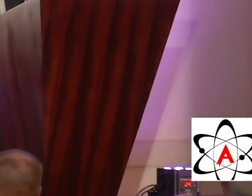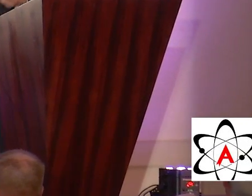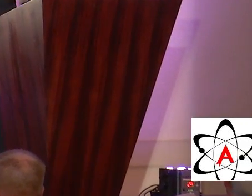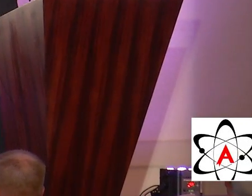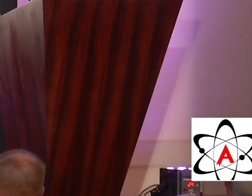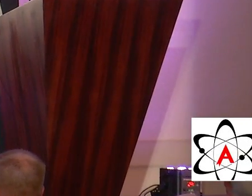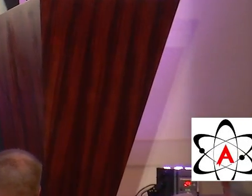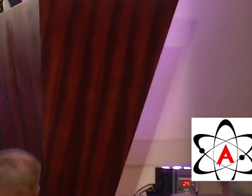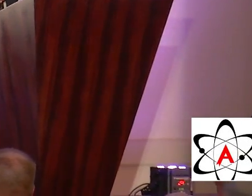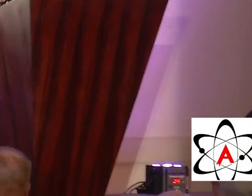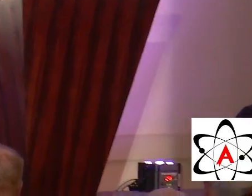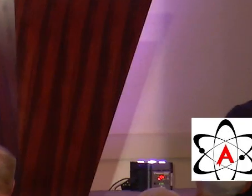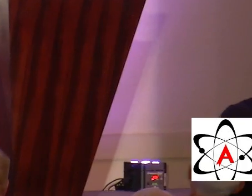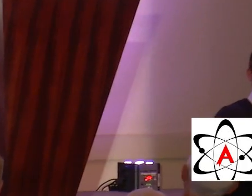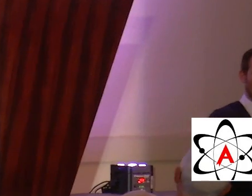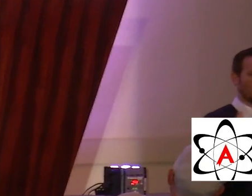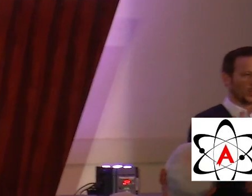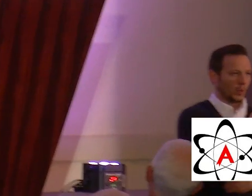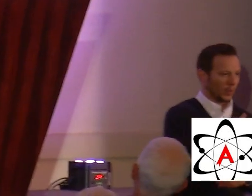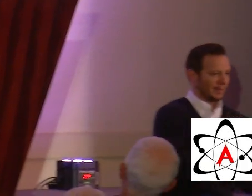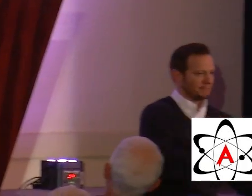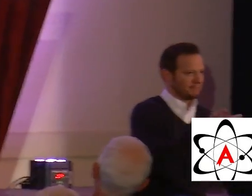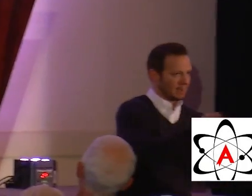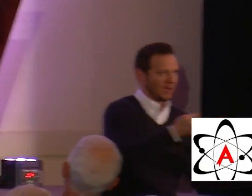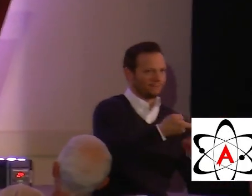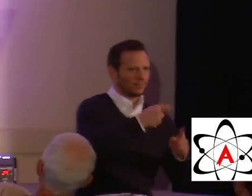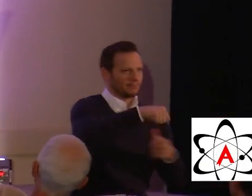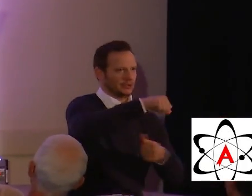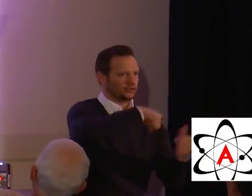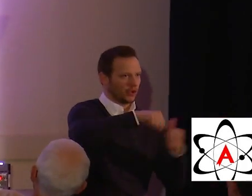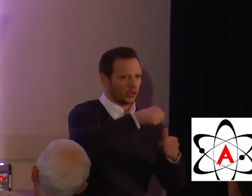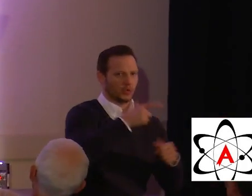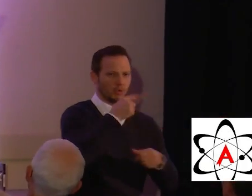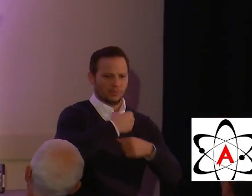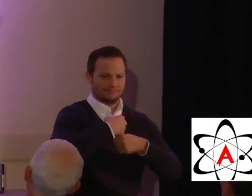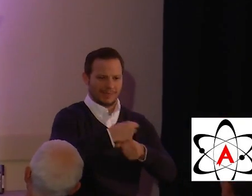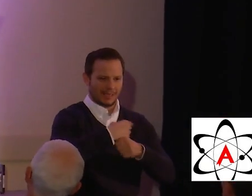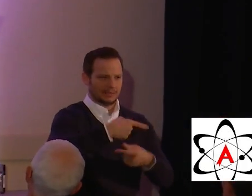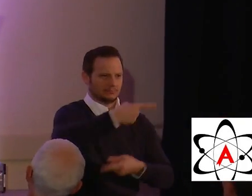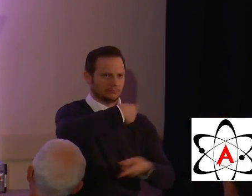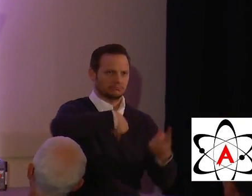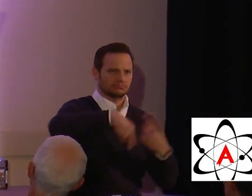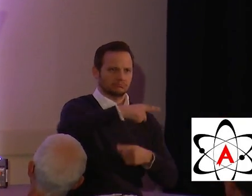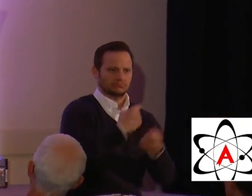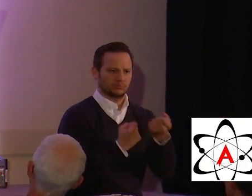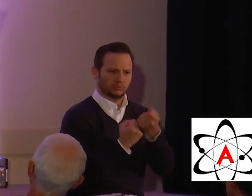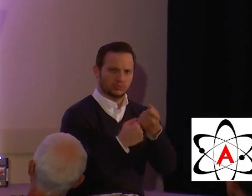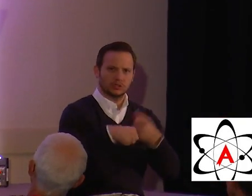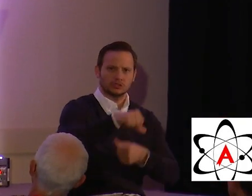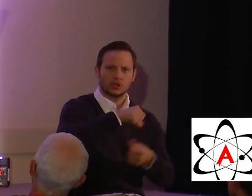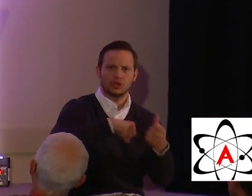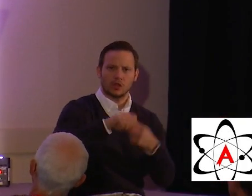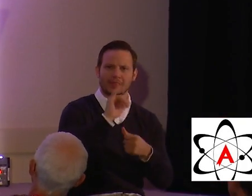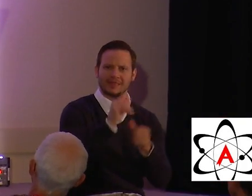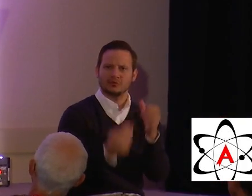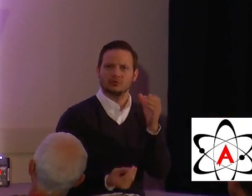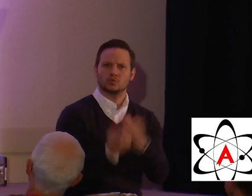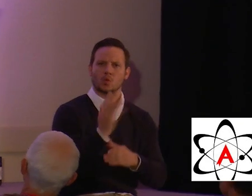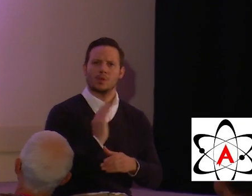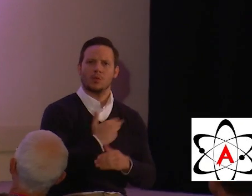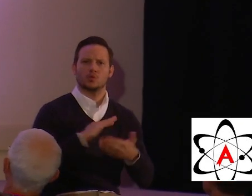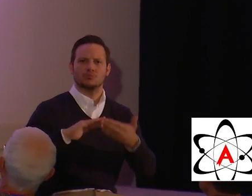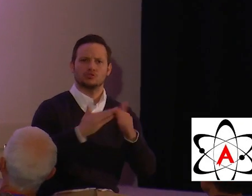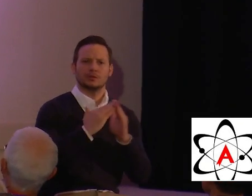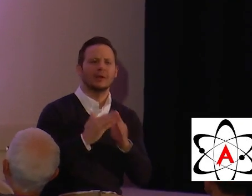economy. Atheists buying atheist stuff from atheists. This is important. This is how we grow as a community. It used to be that we would